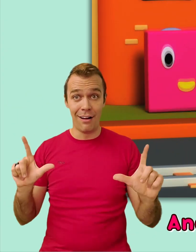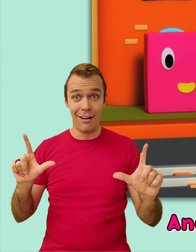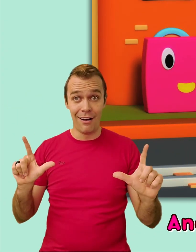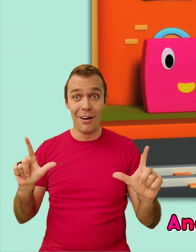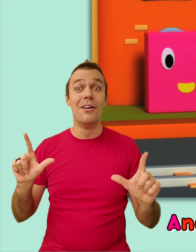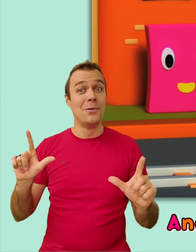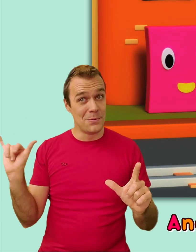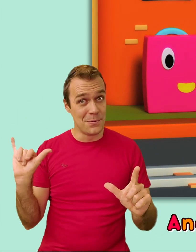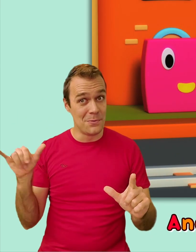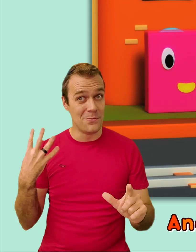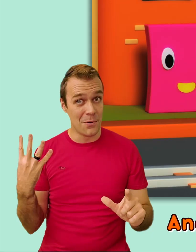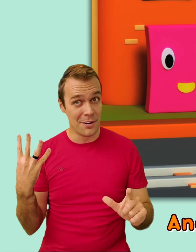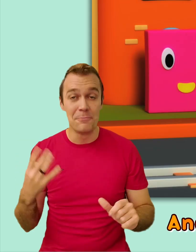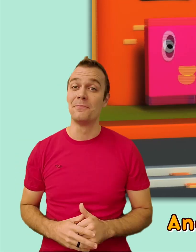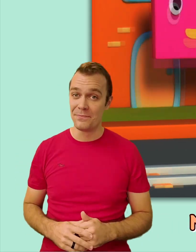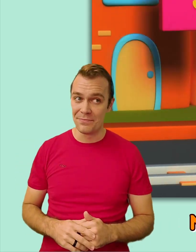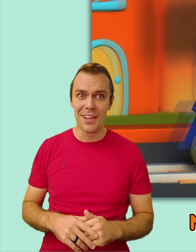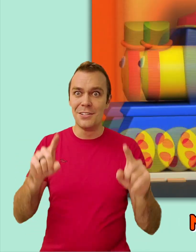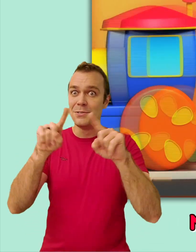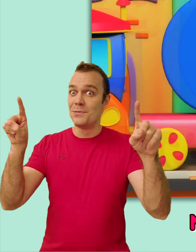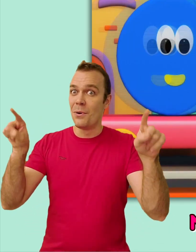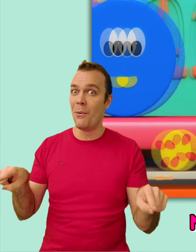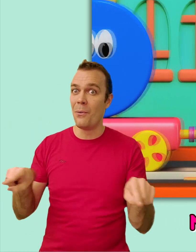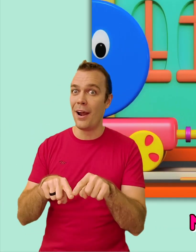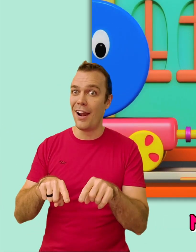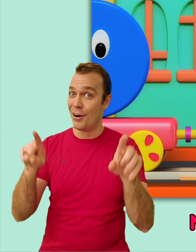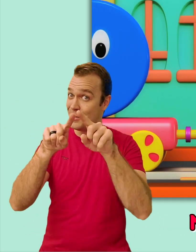your four corners too. Mr.